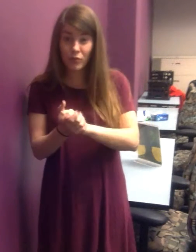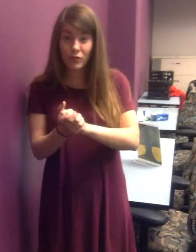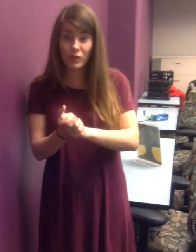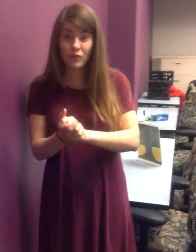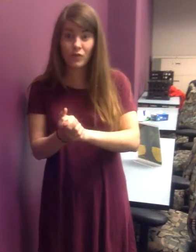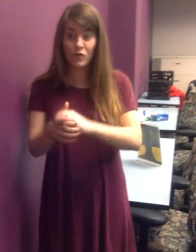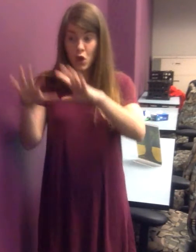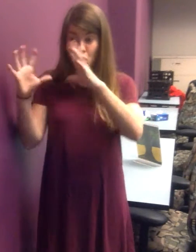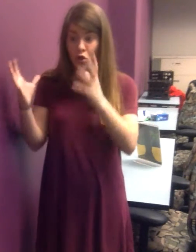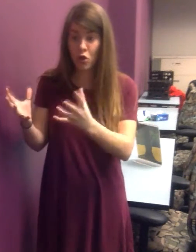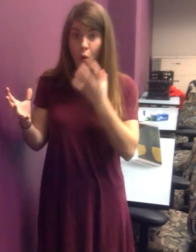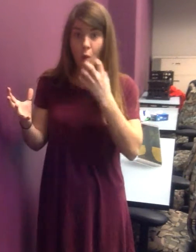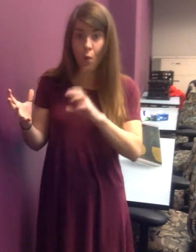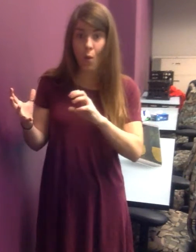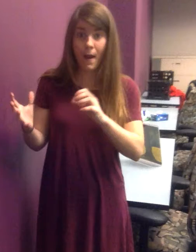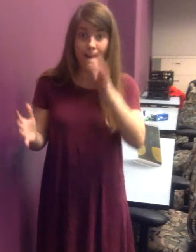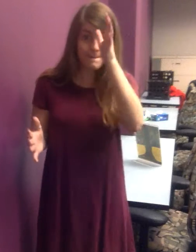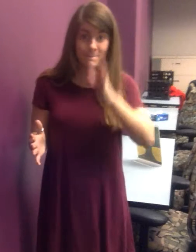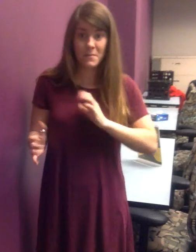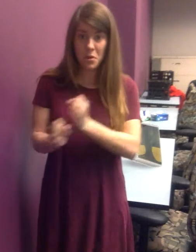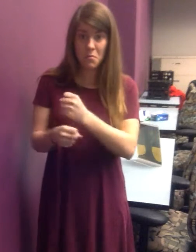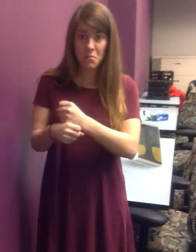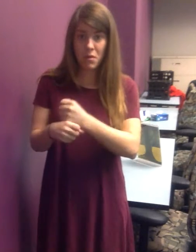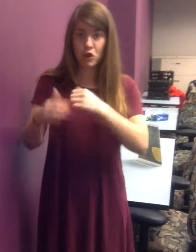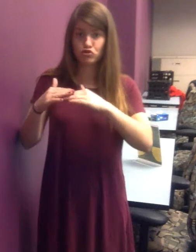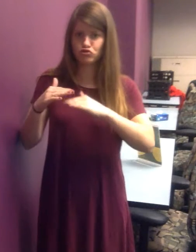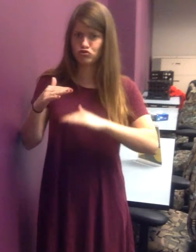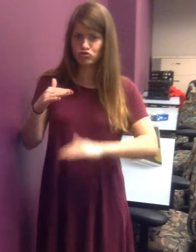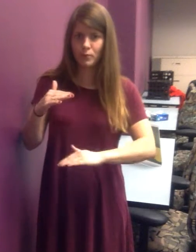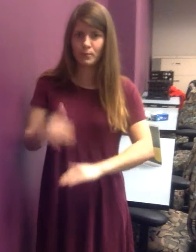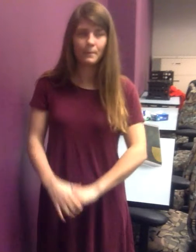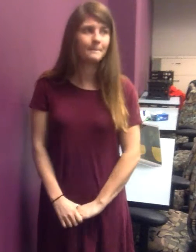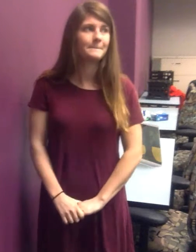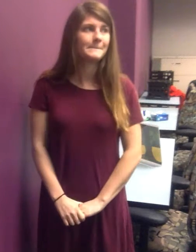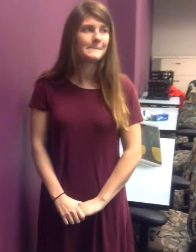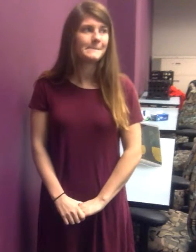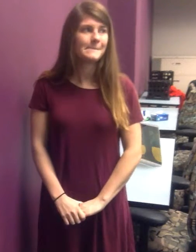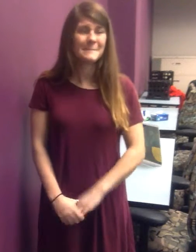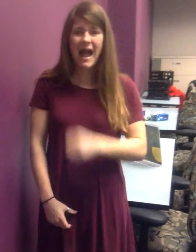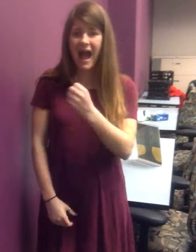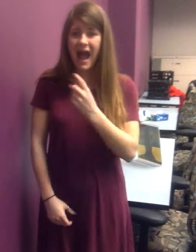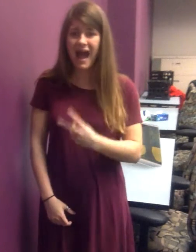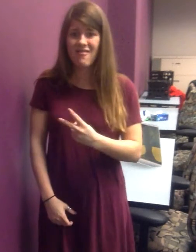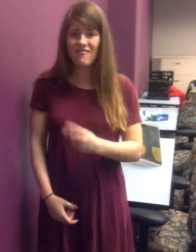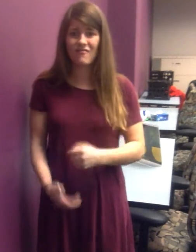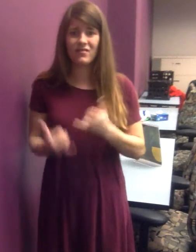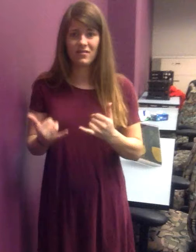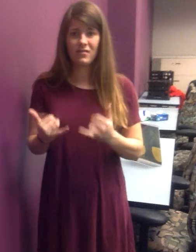It's a message that is inspiring a new generation of skeptics. I would like to really listen to these scientists who came to talk